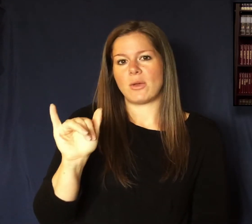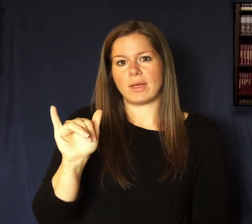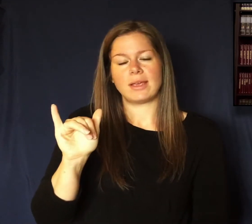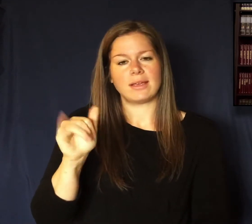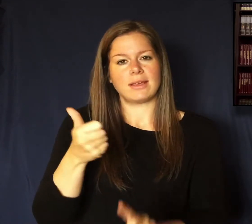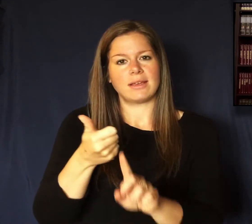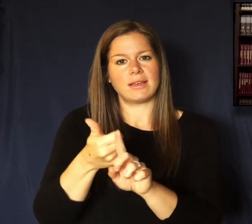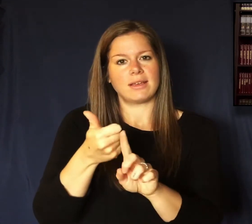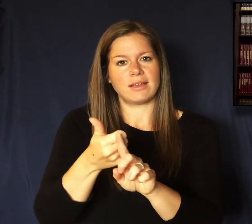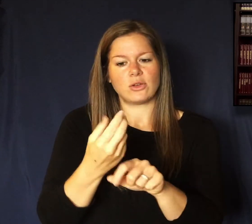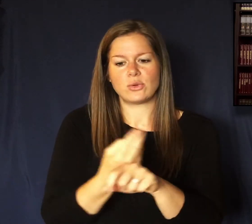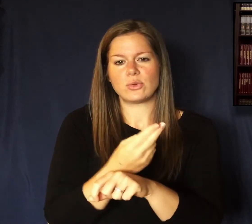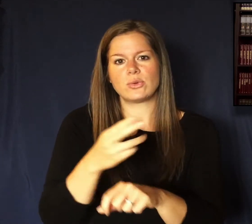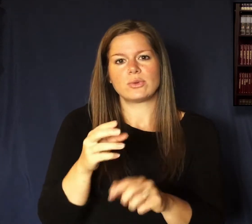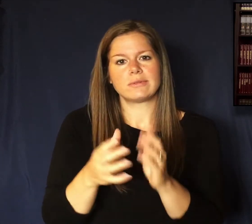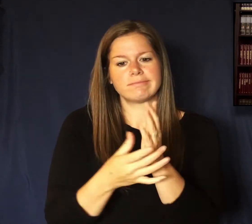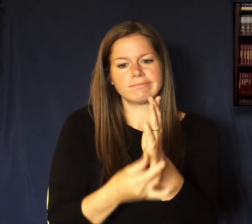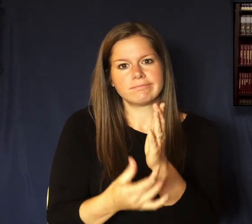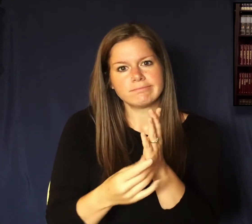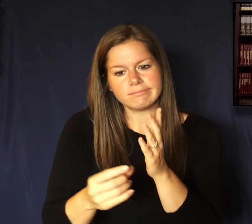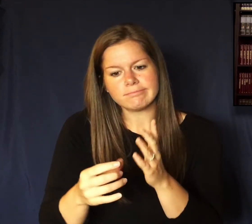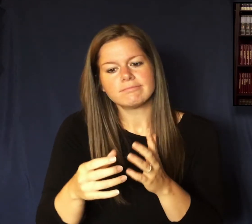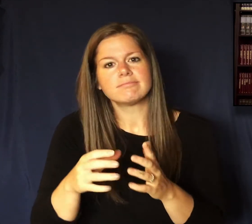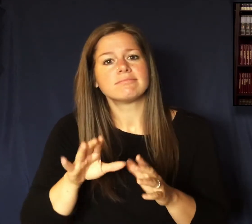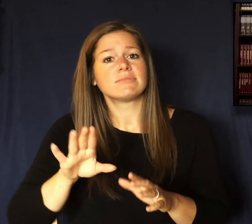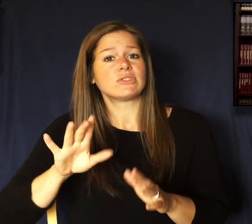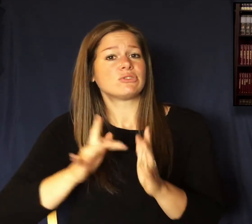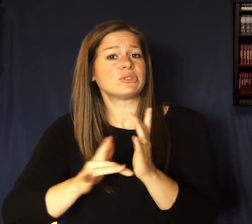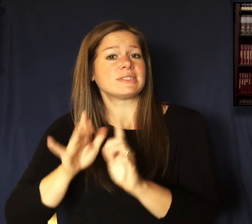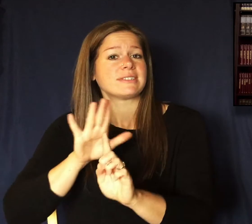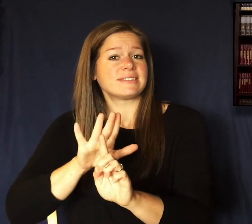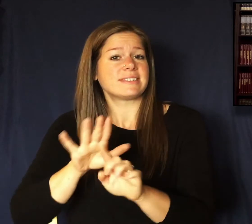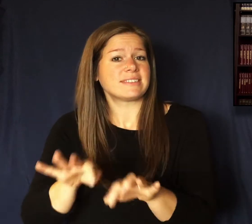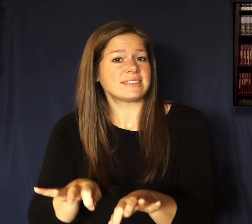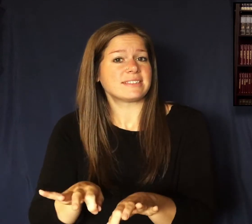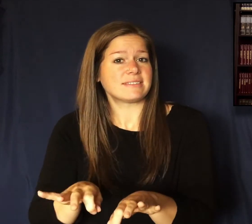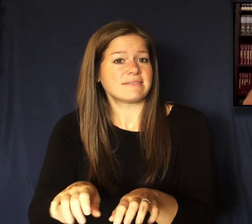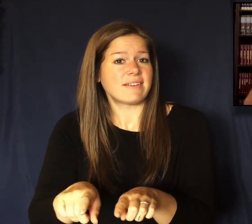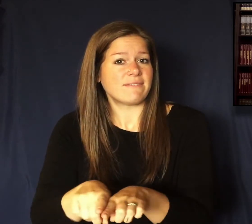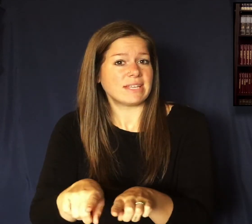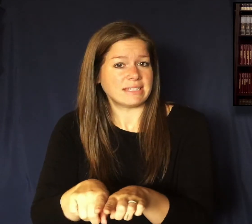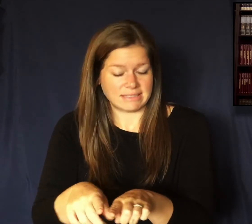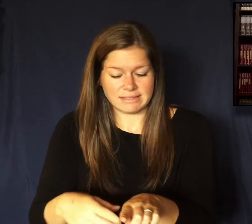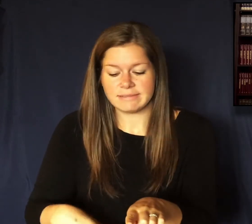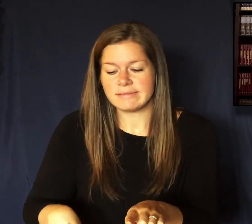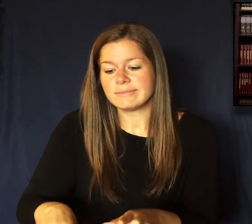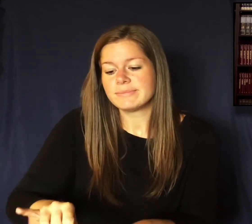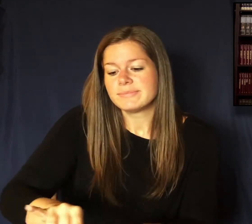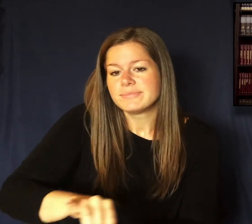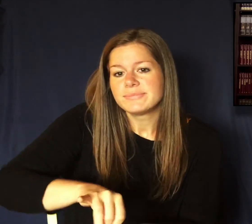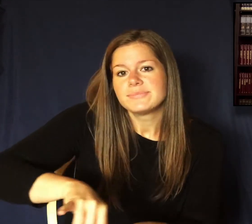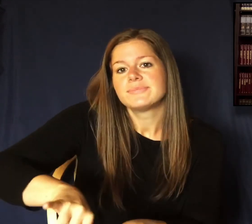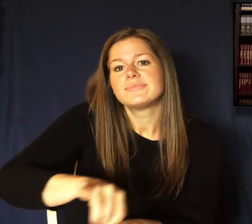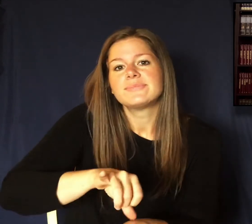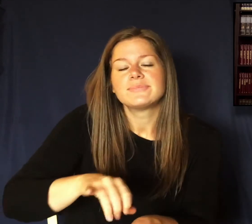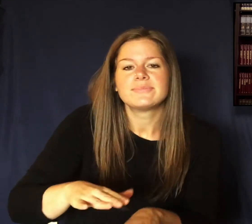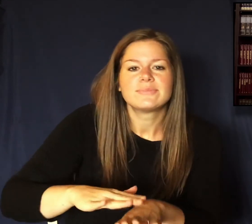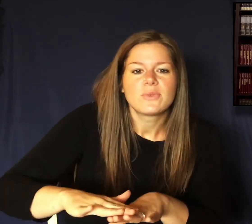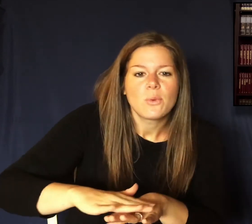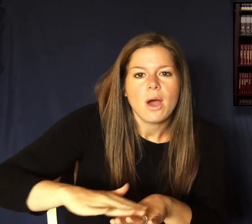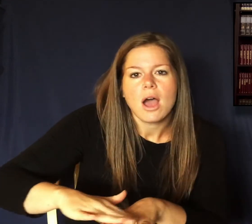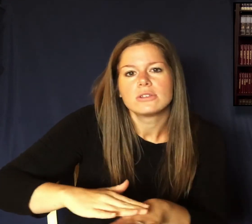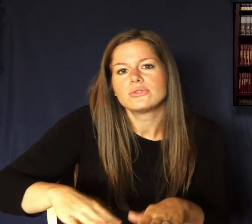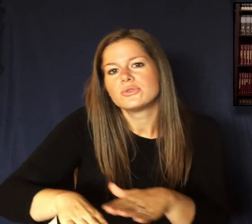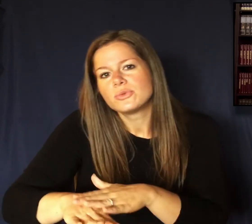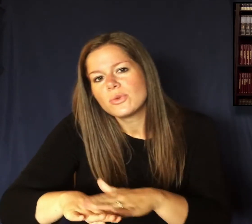Jesus, wipes his feet with her hair. The house is filled with the perfume. And Judas Iscariot, one of the disciples who would